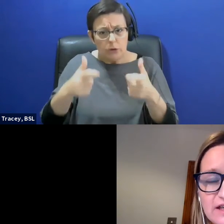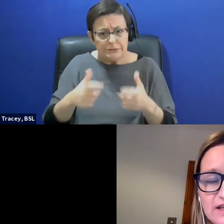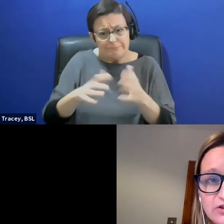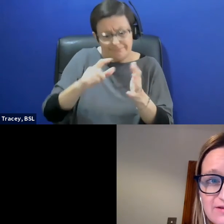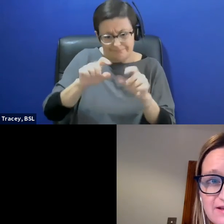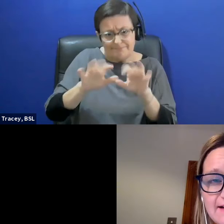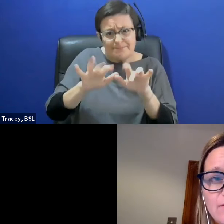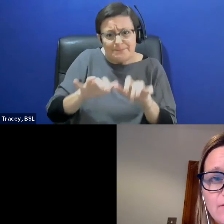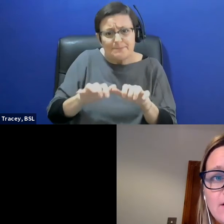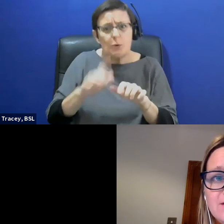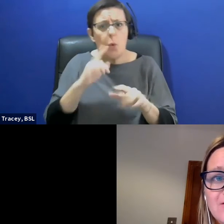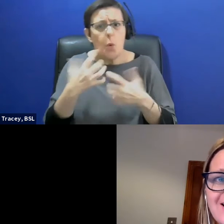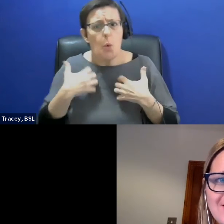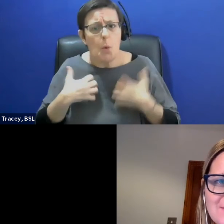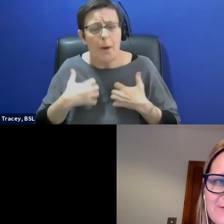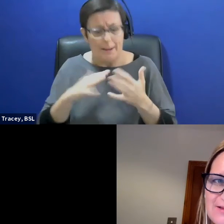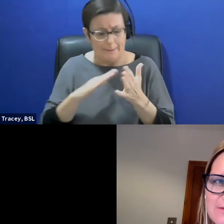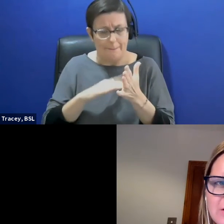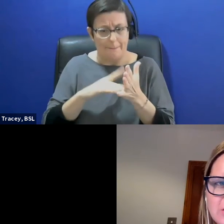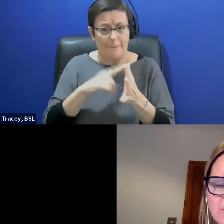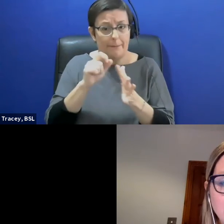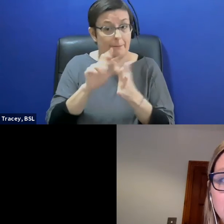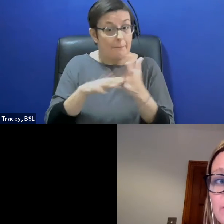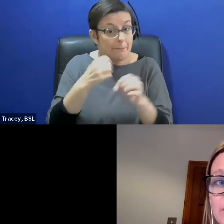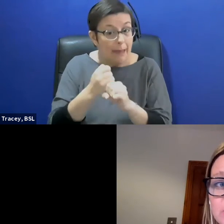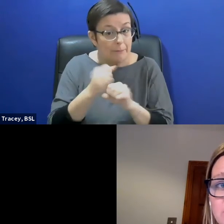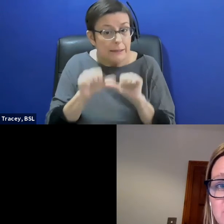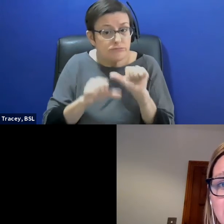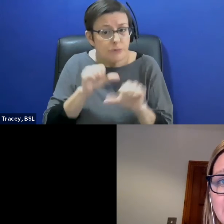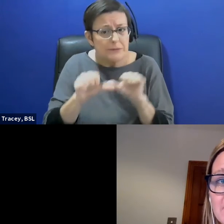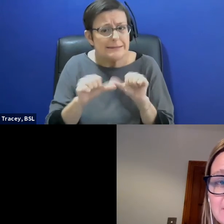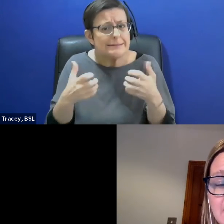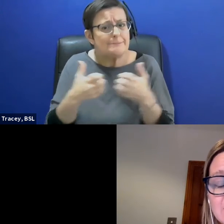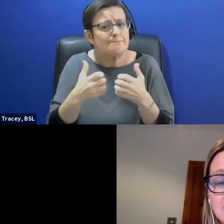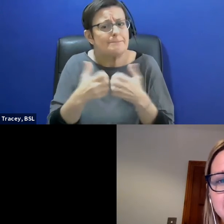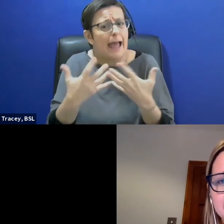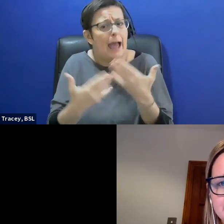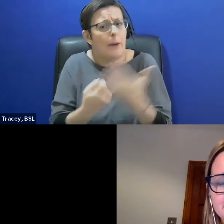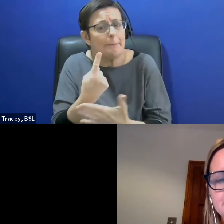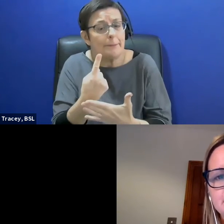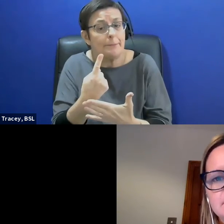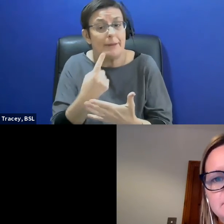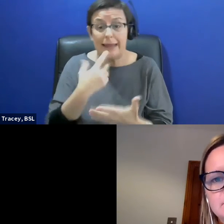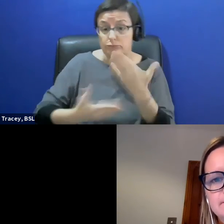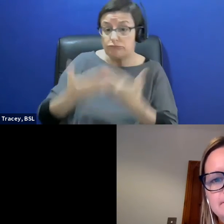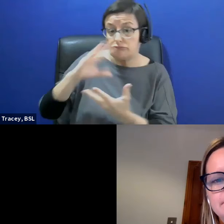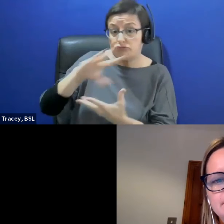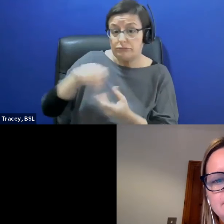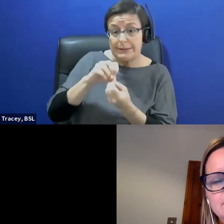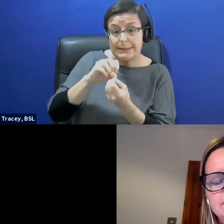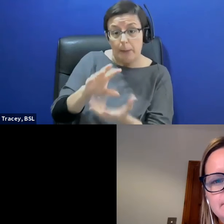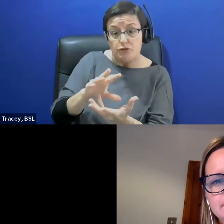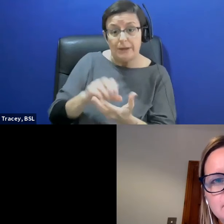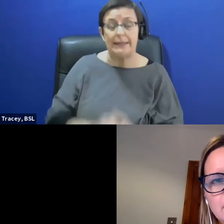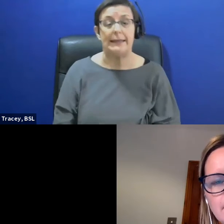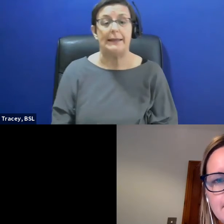saying it's a really interesting area of work. So I don't know whether that's something you can just provide a very short summary of how you went about it. So yeah, we did